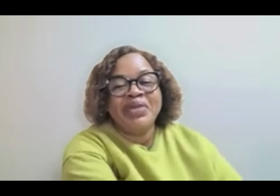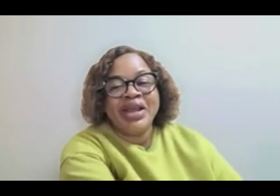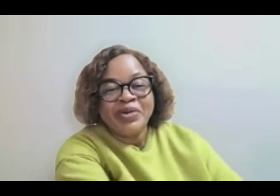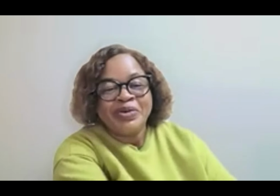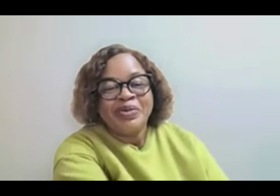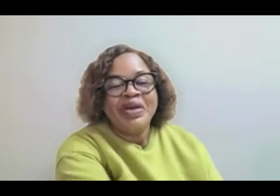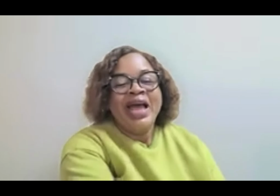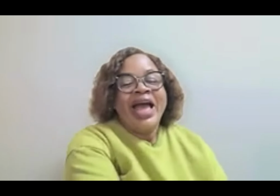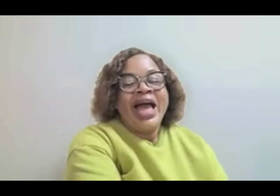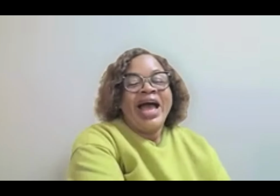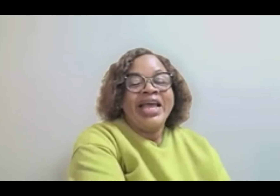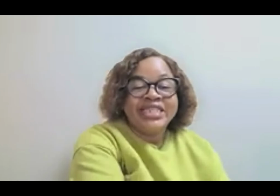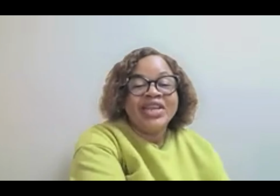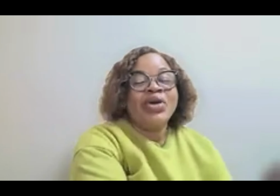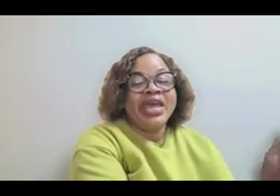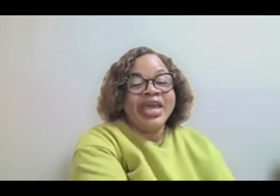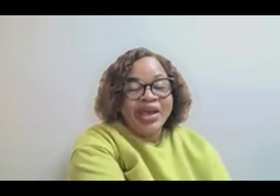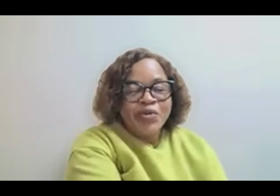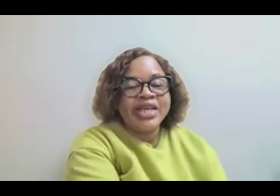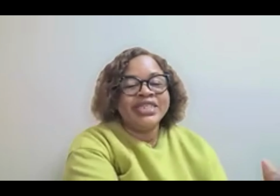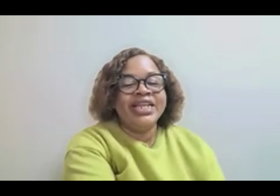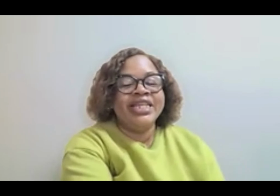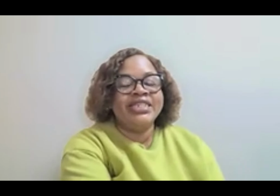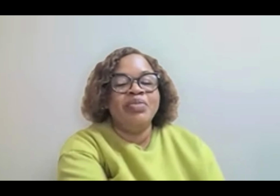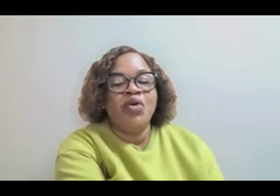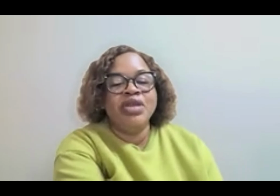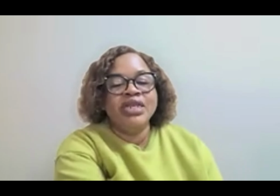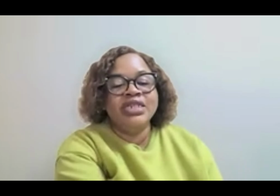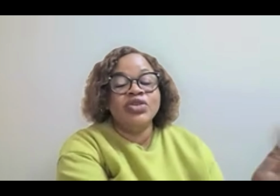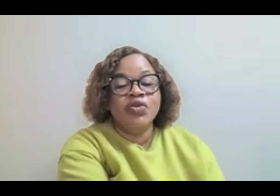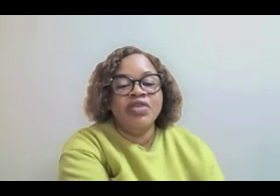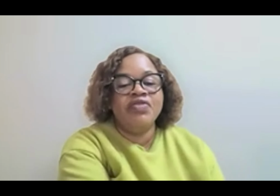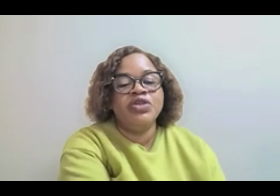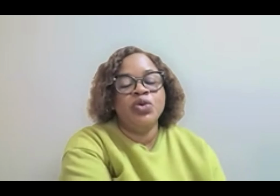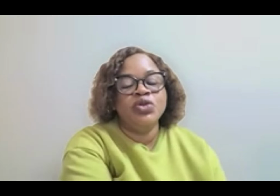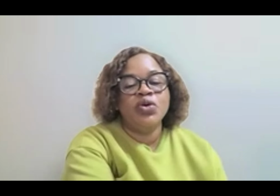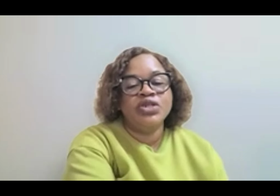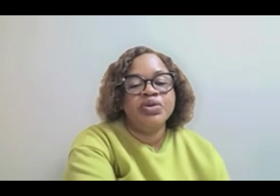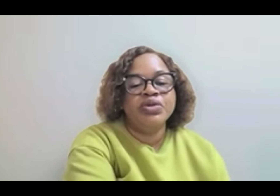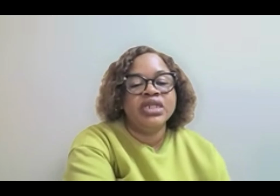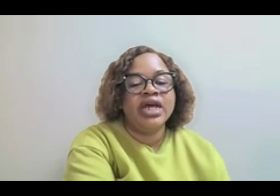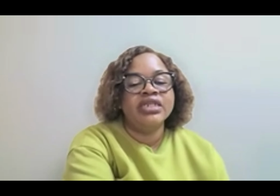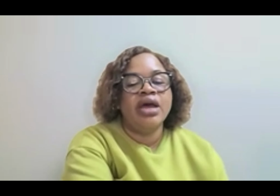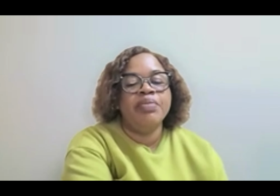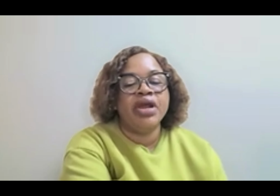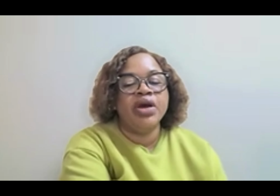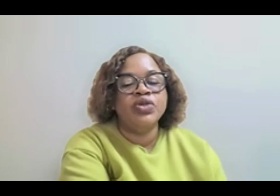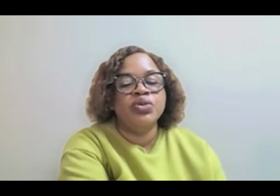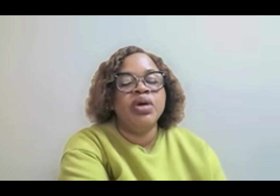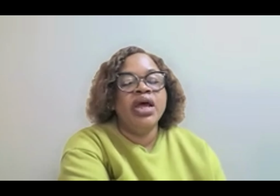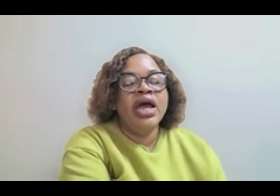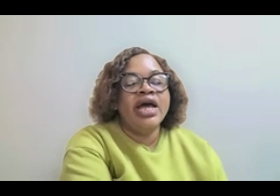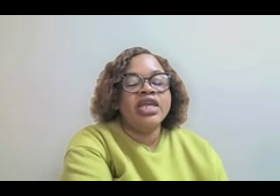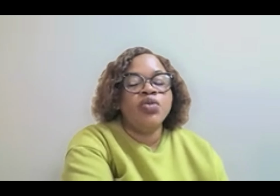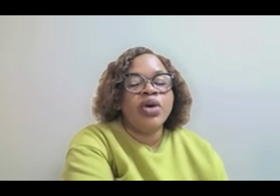breakout room, it's still okay. We are still the same community, so feel free to also contribute in that breakout room. And then once